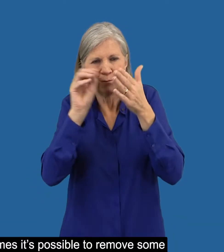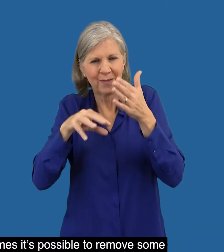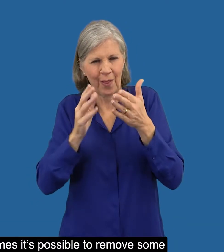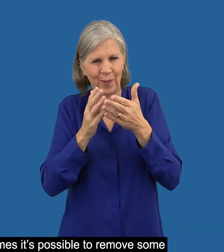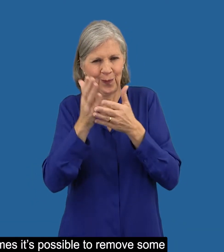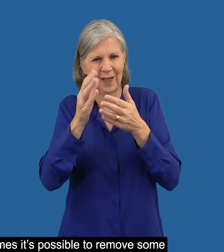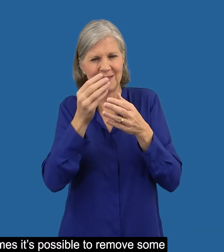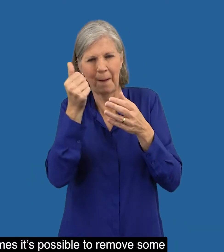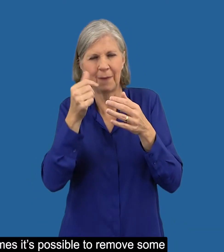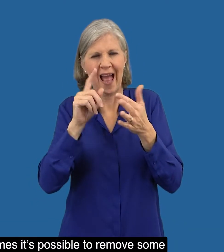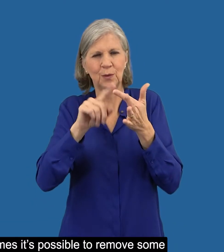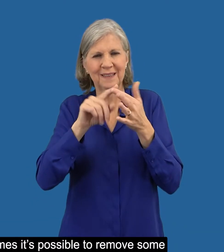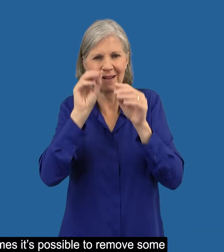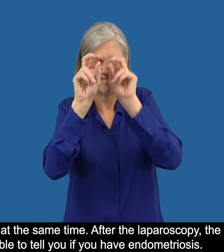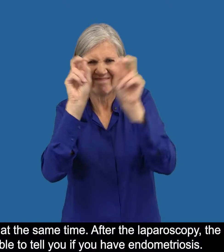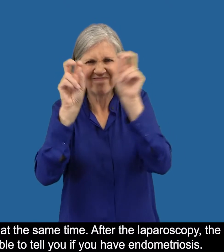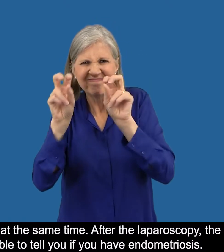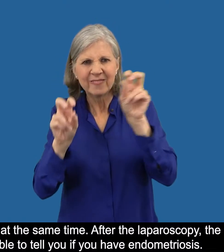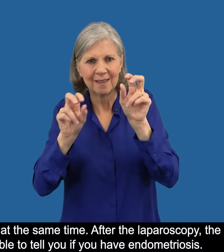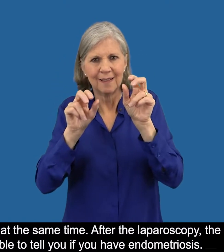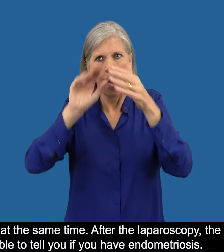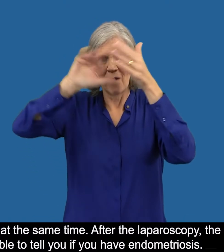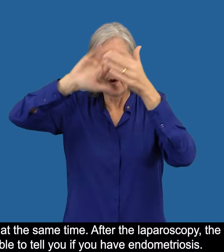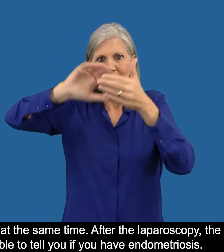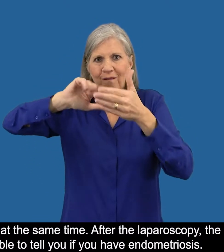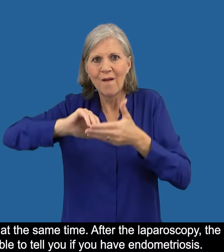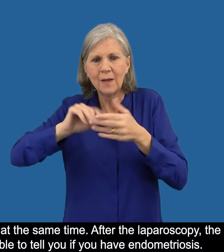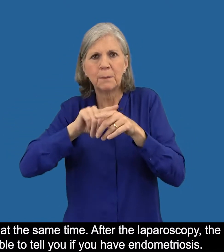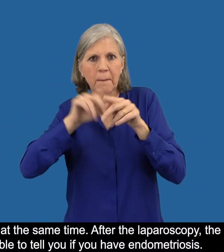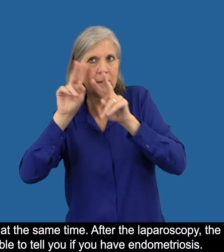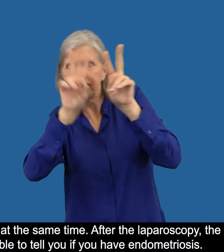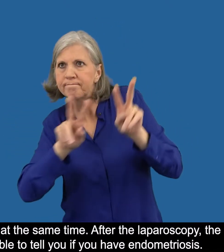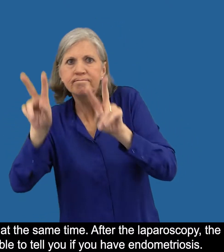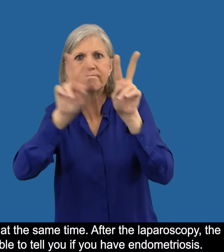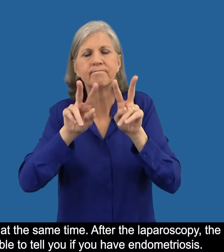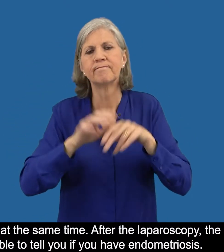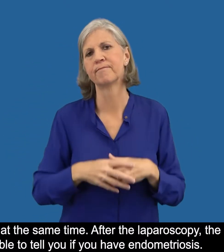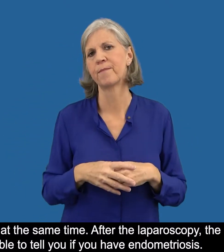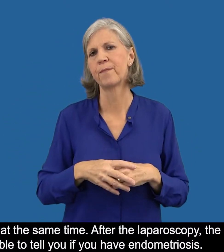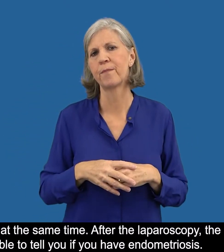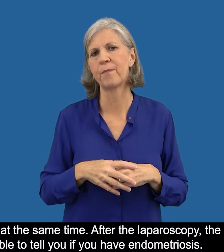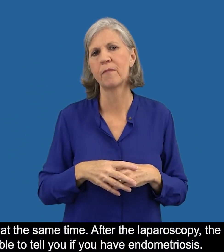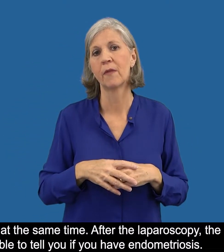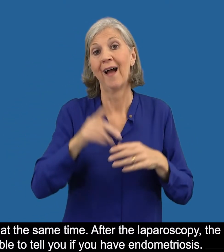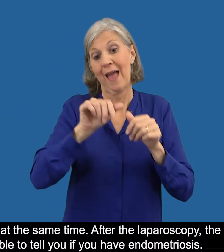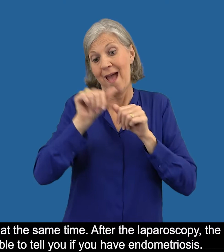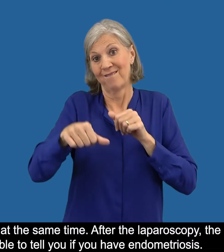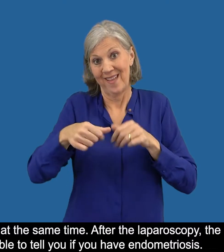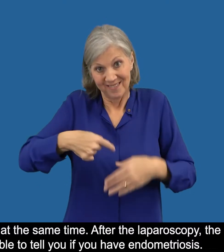Sometimes it's possible to remove some endometrial tissue at the same time. After the laparoscopy, the doctor will be